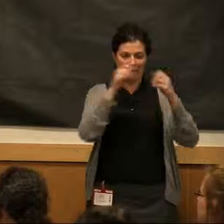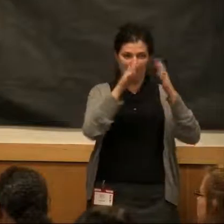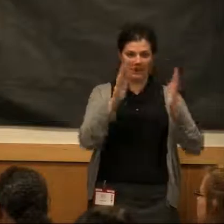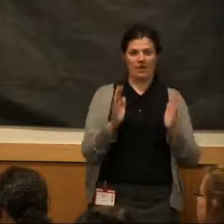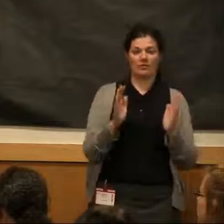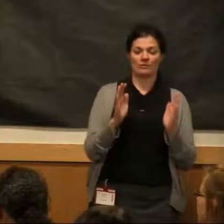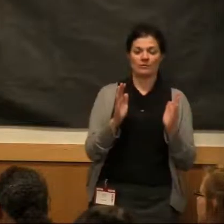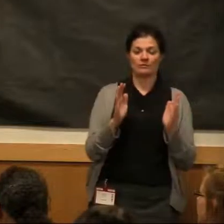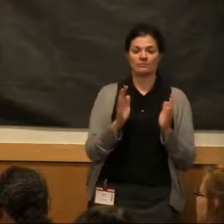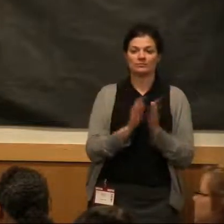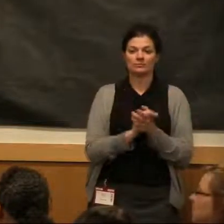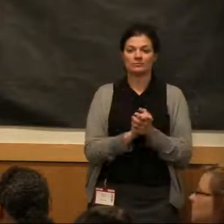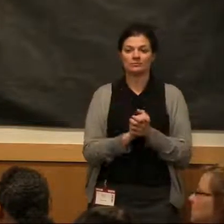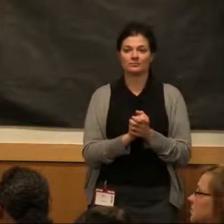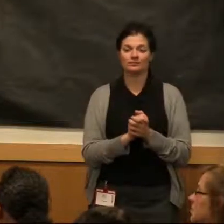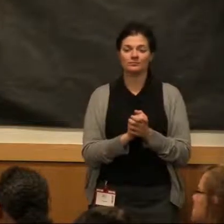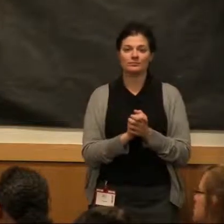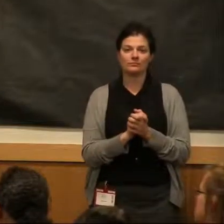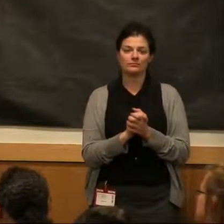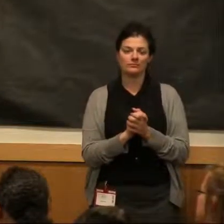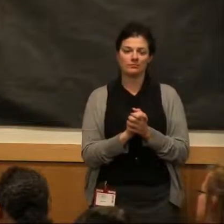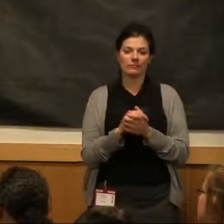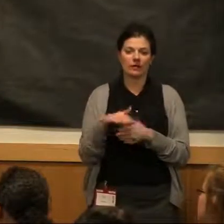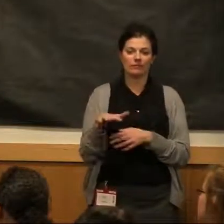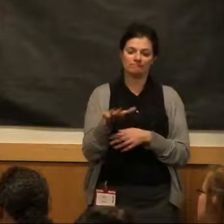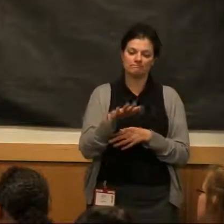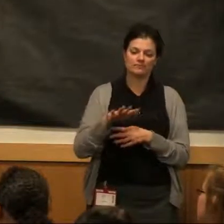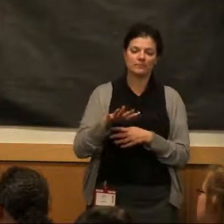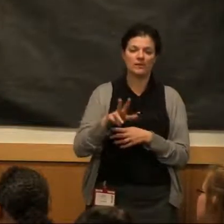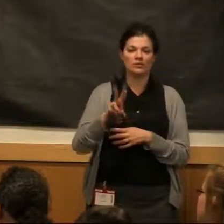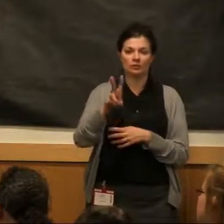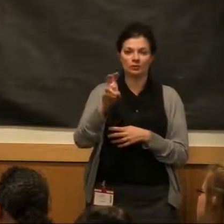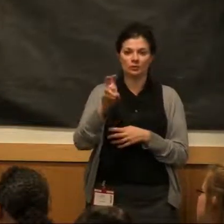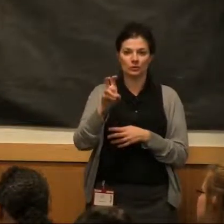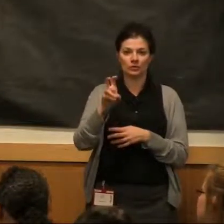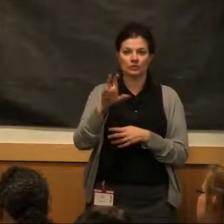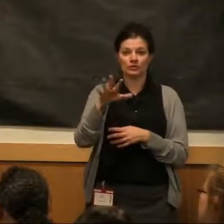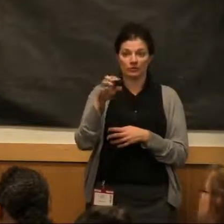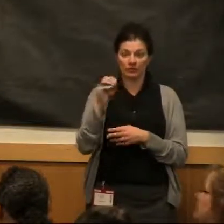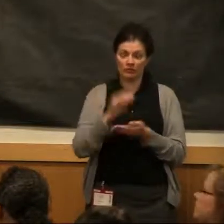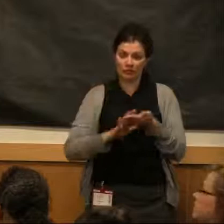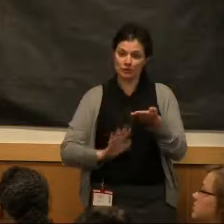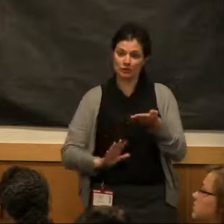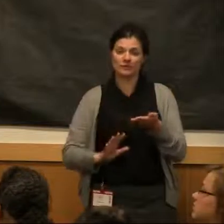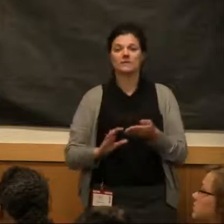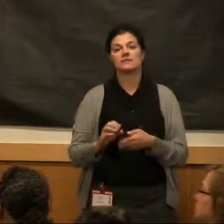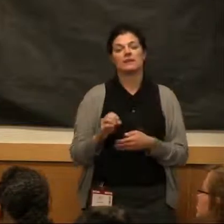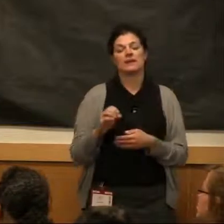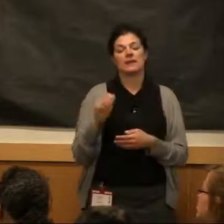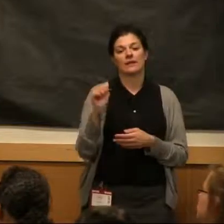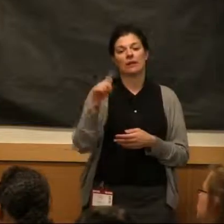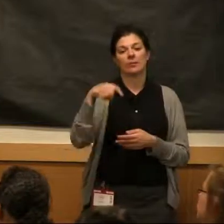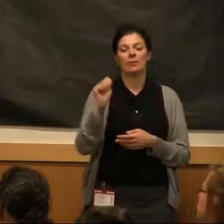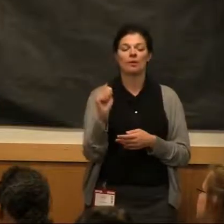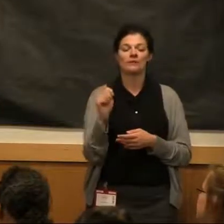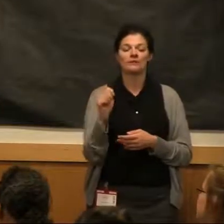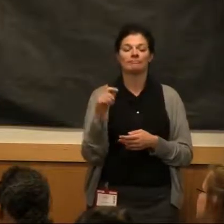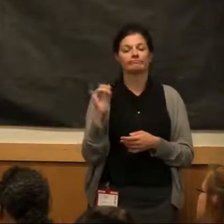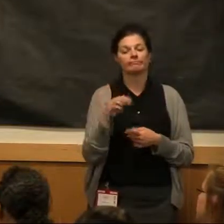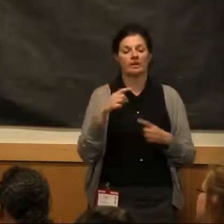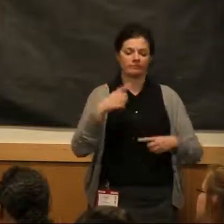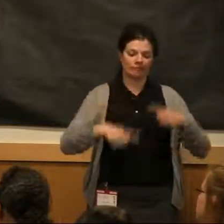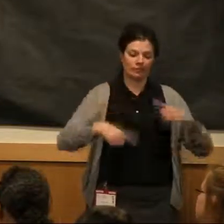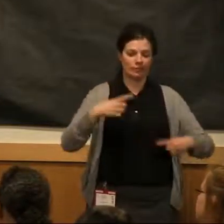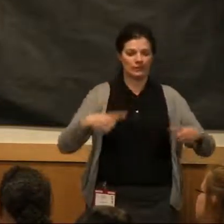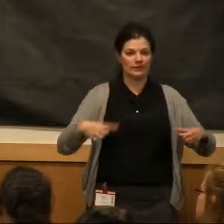into residence hall rooms. And we have about 250 students in our apartments. But that will vary on college campuses.